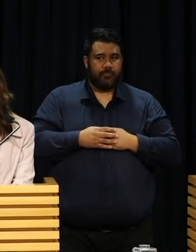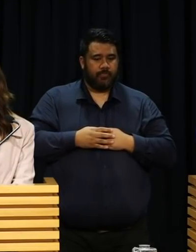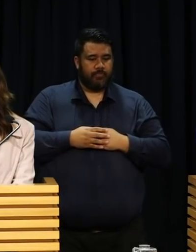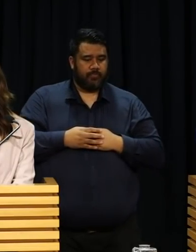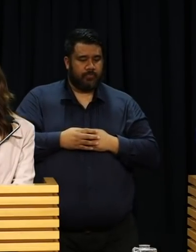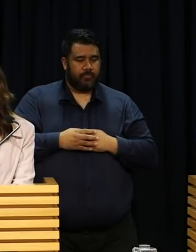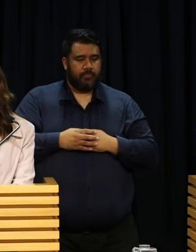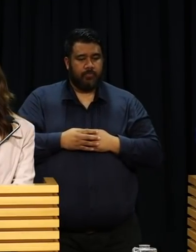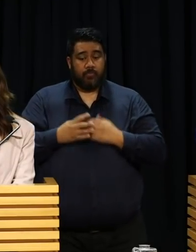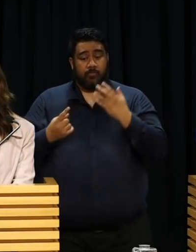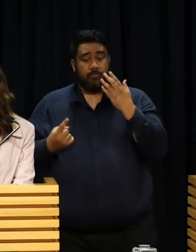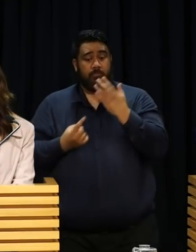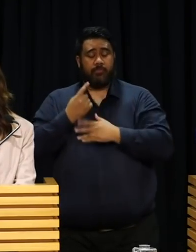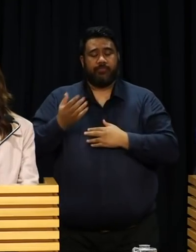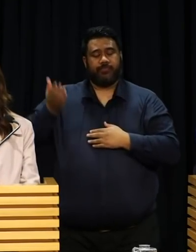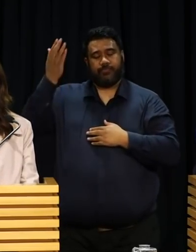Dawn Raids,